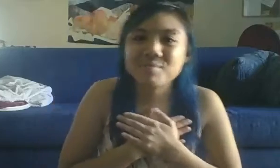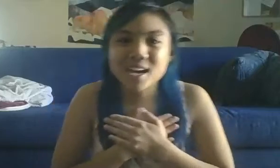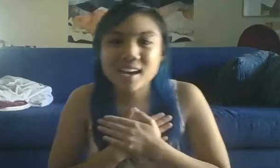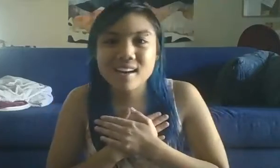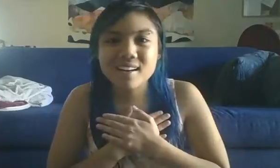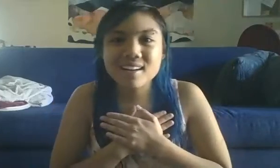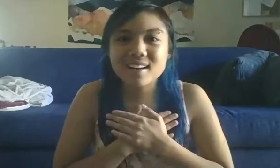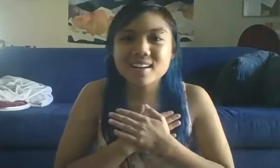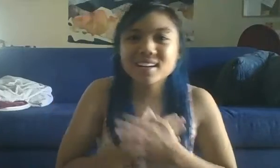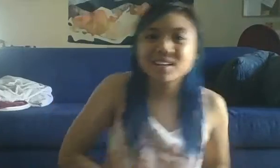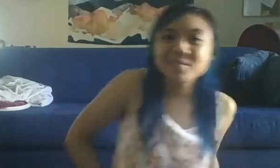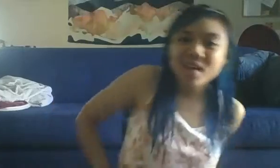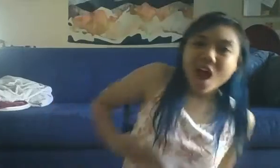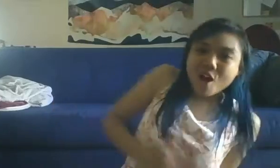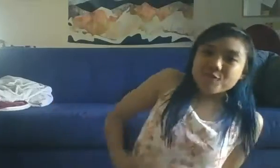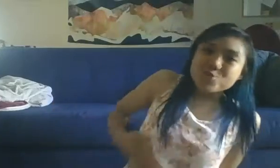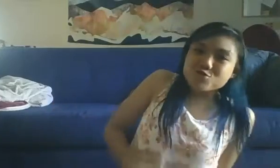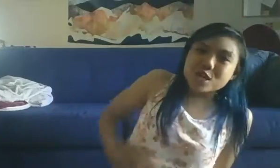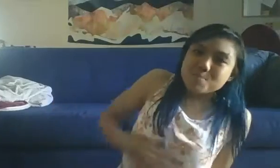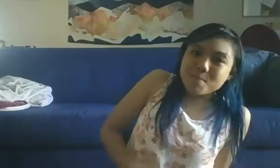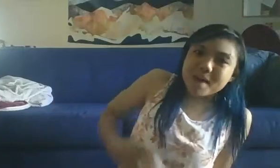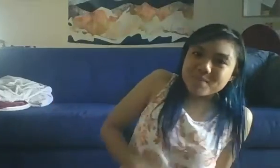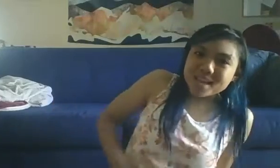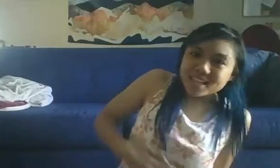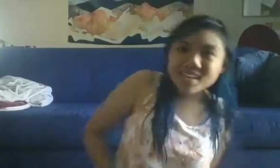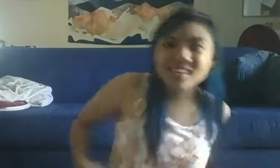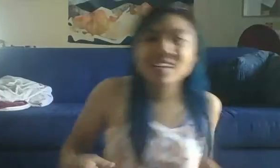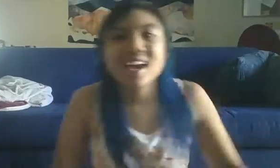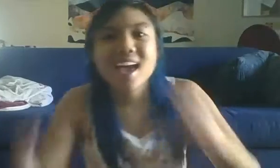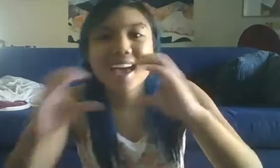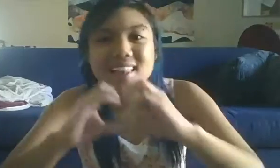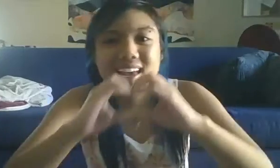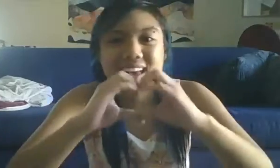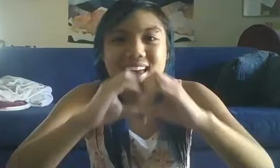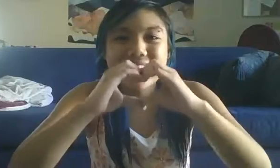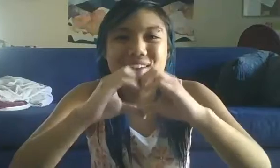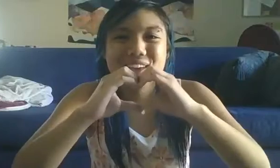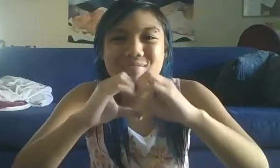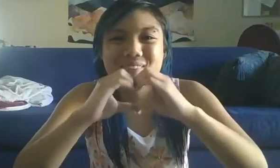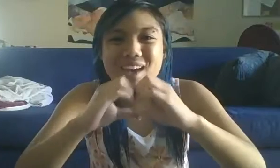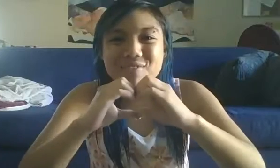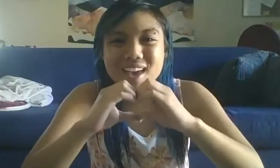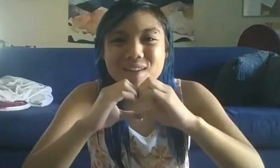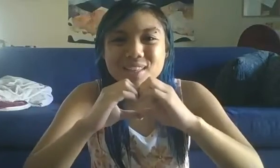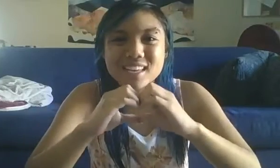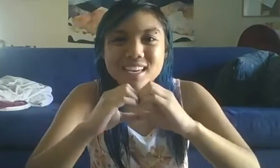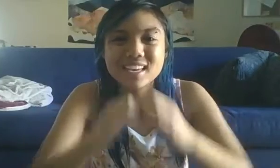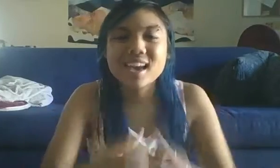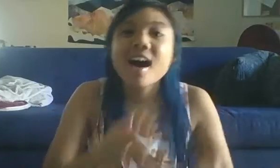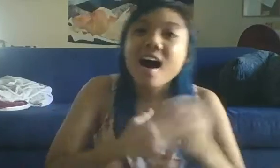my heart, food in my belly, and love in my family.